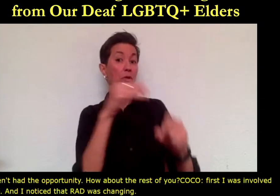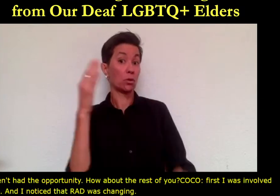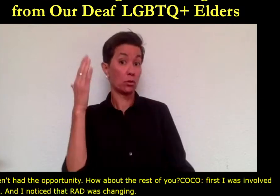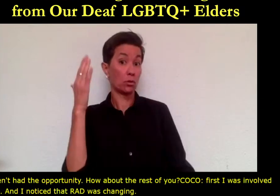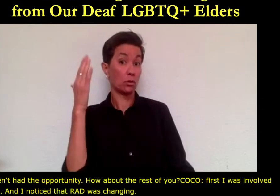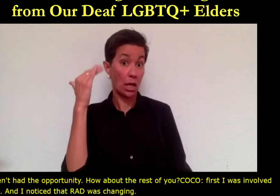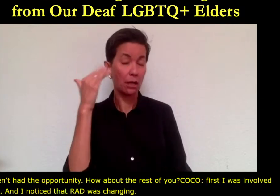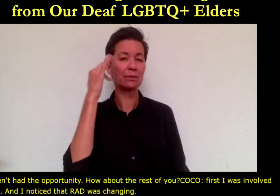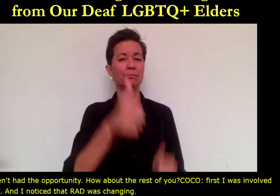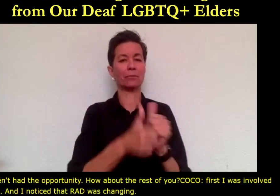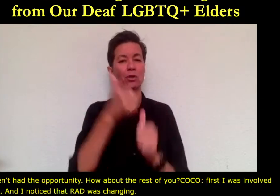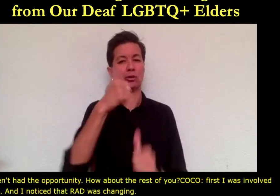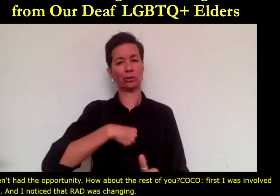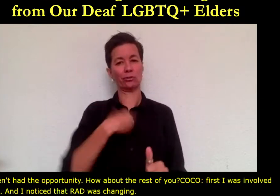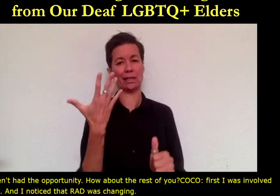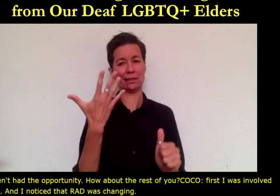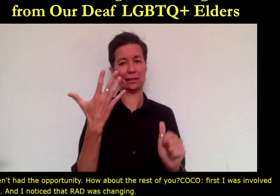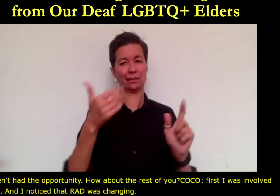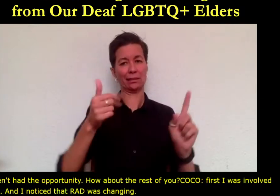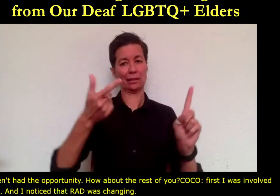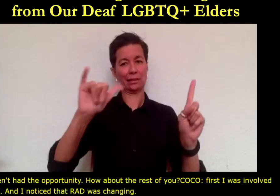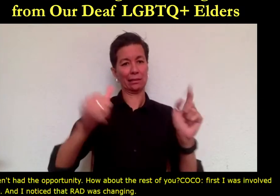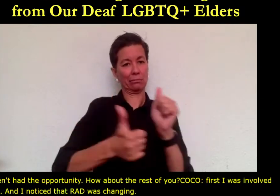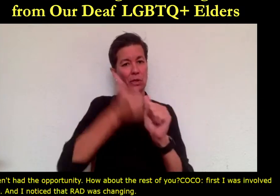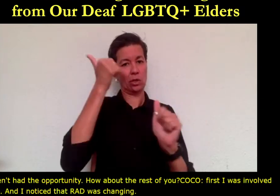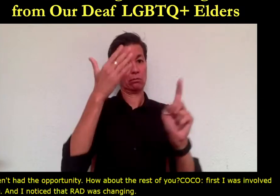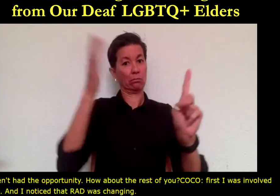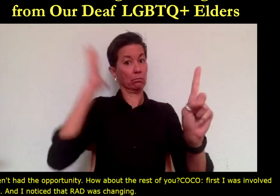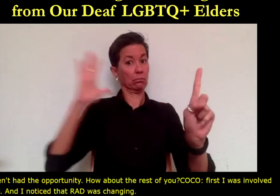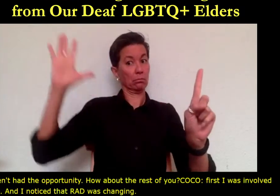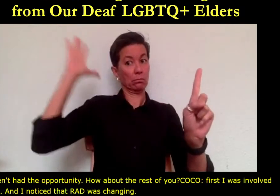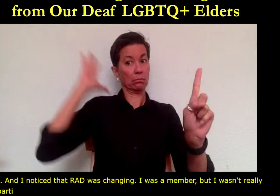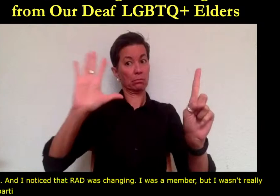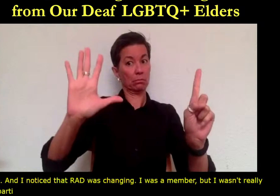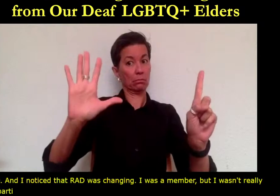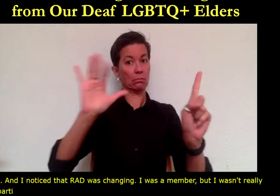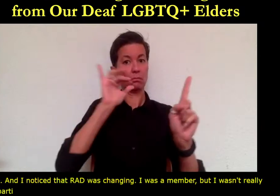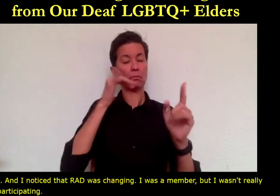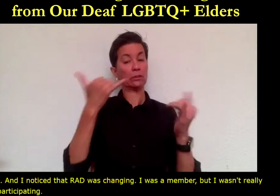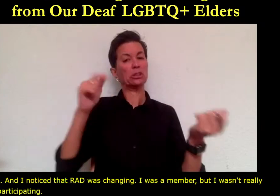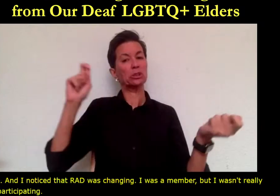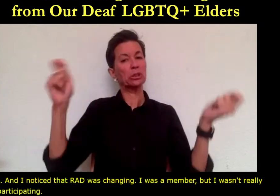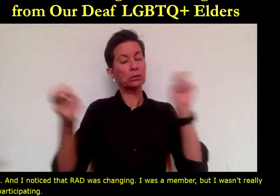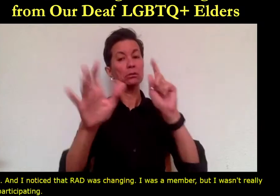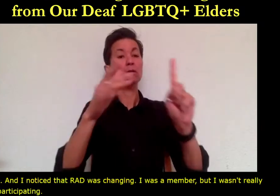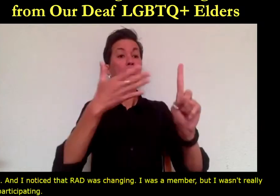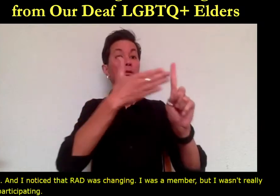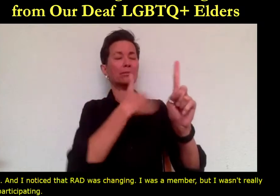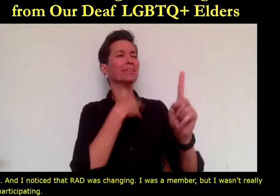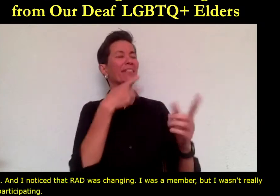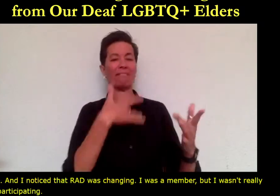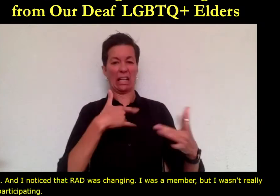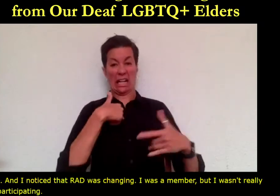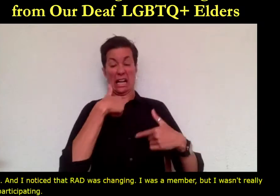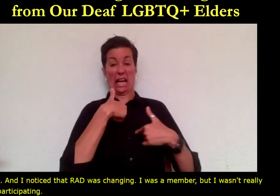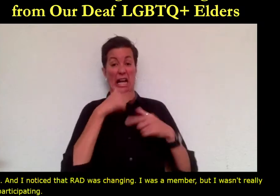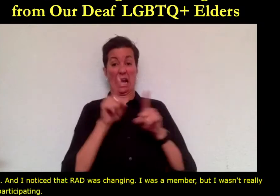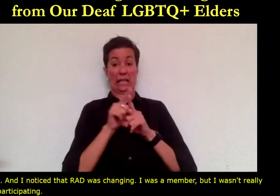participatory but i didn't get involved mainly because there were a lot of gay white people involved it's changed